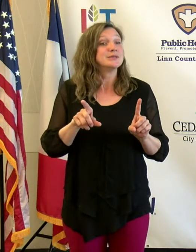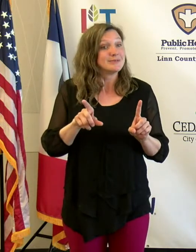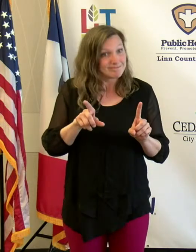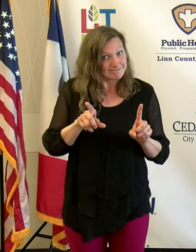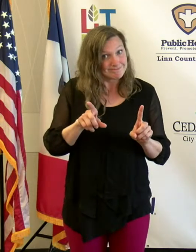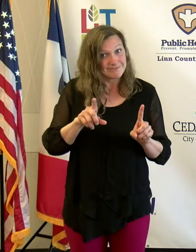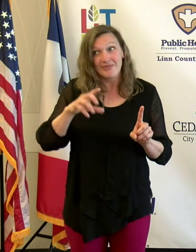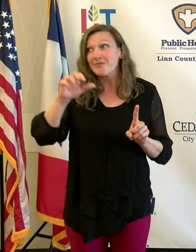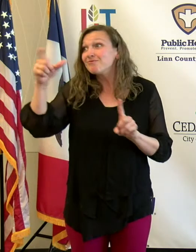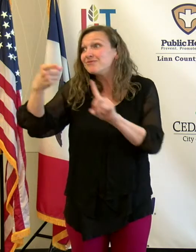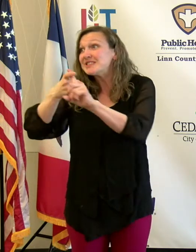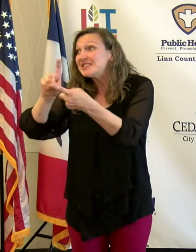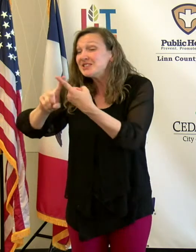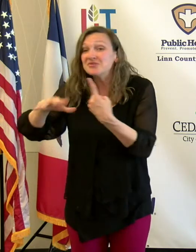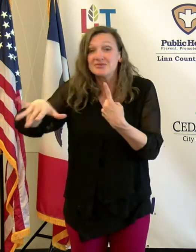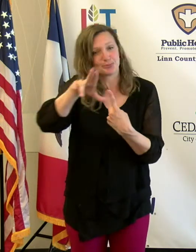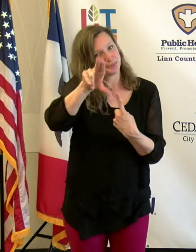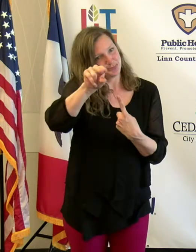immediate family.